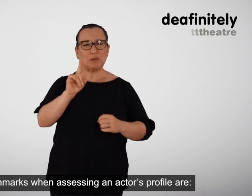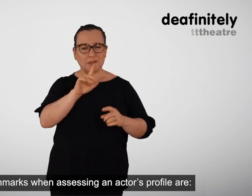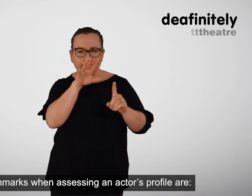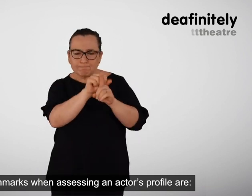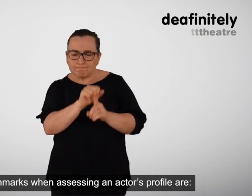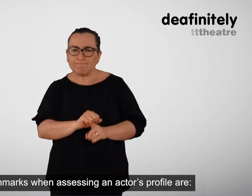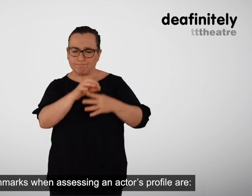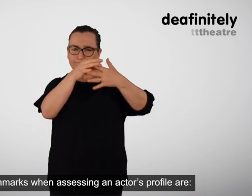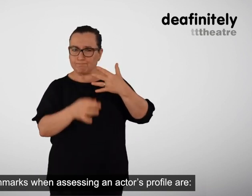are